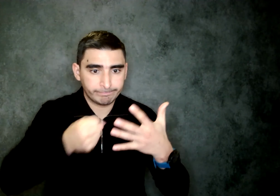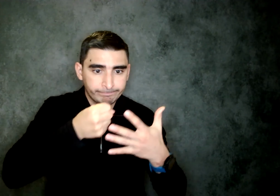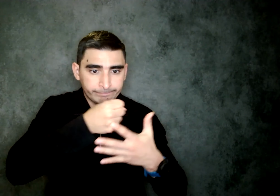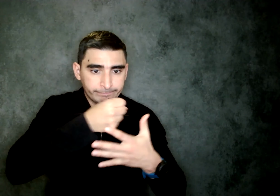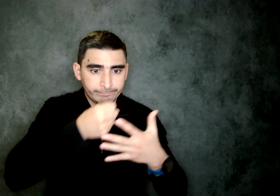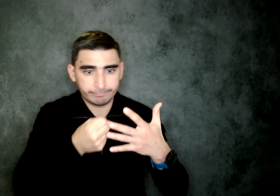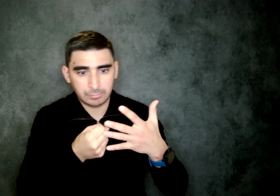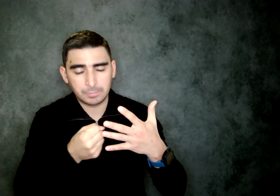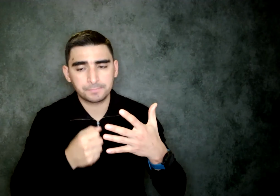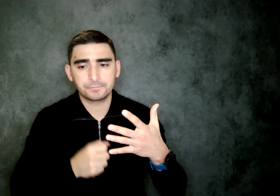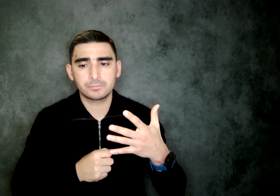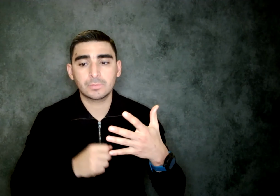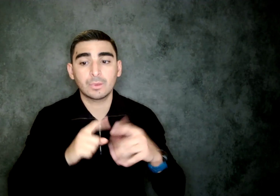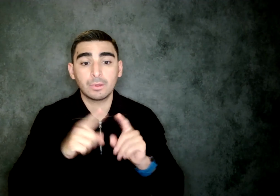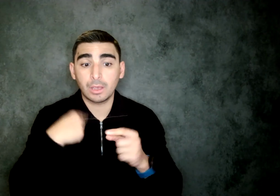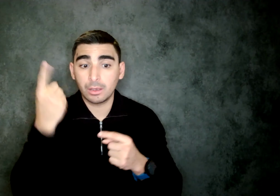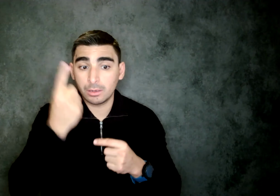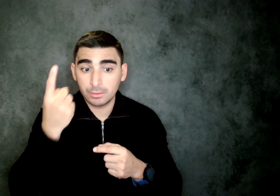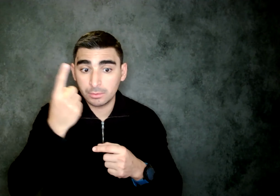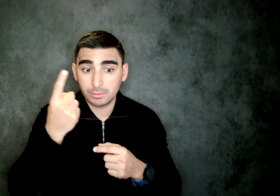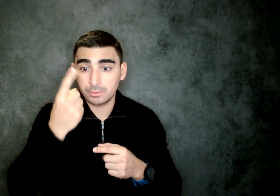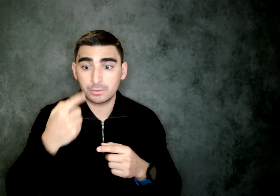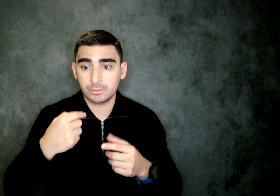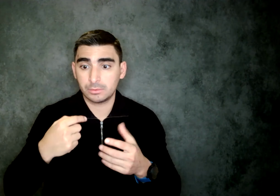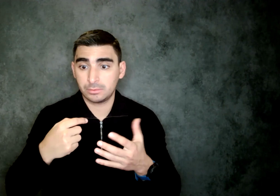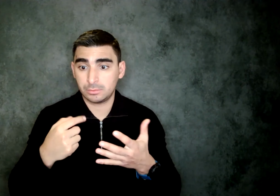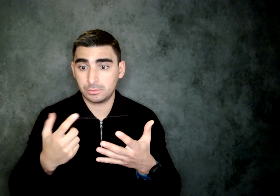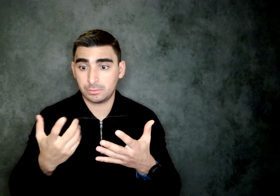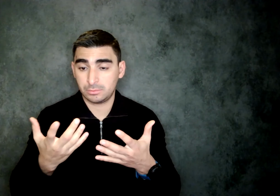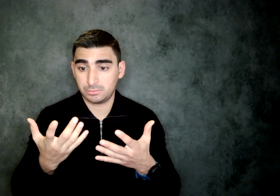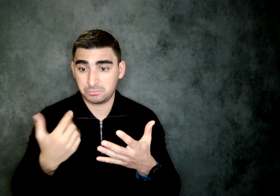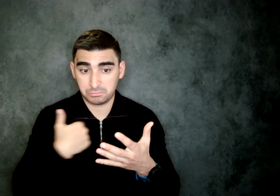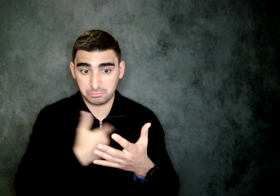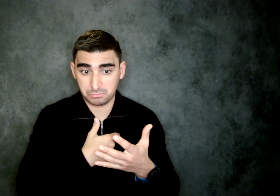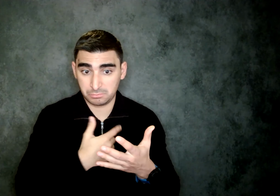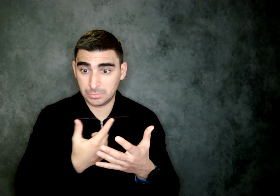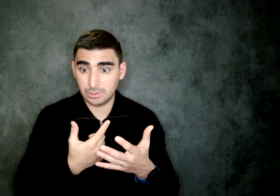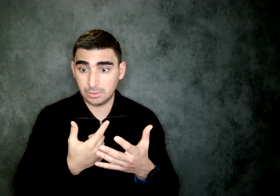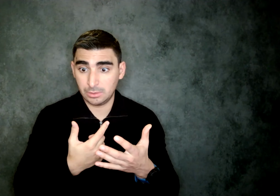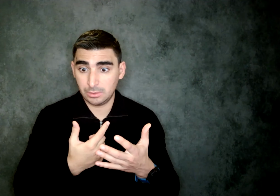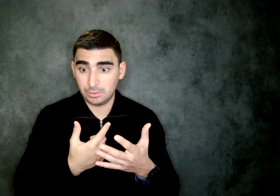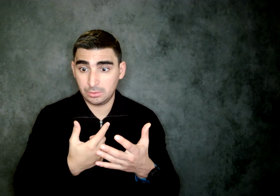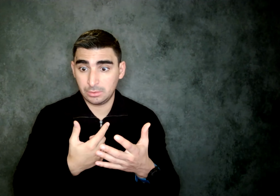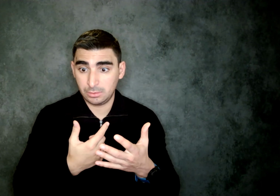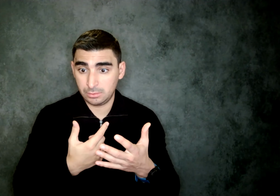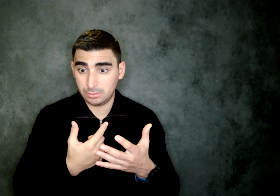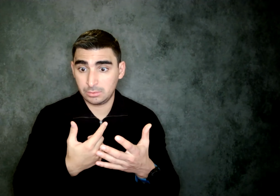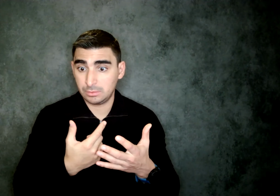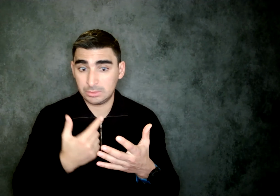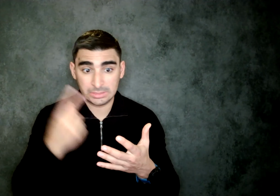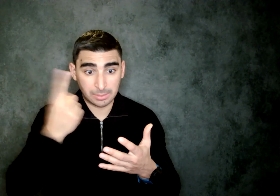But I'm wondering if we want to move into, is there something that we just think just needs to come off the